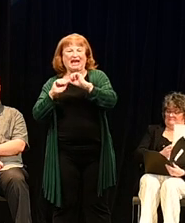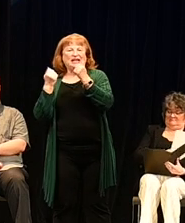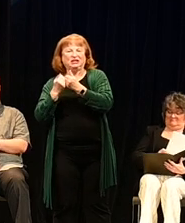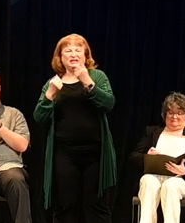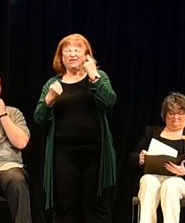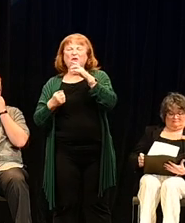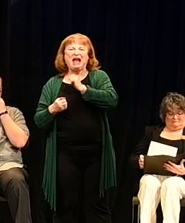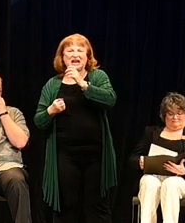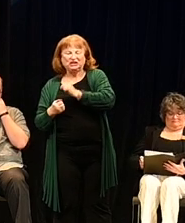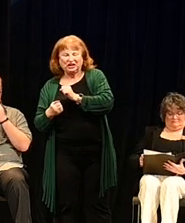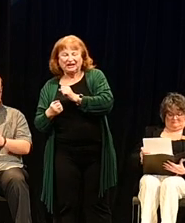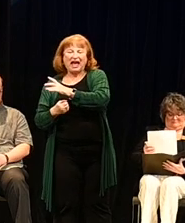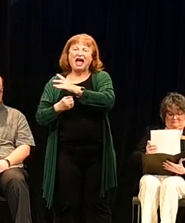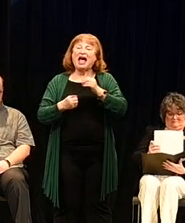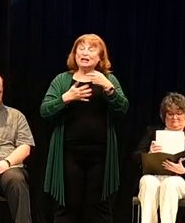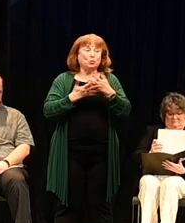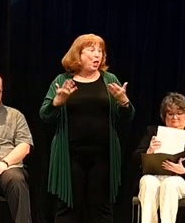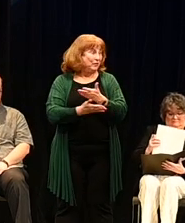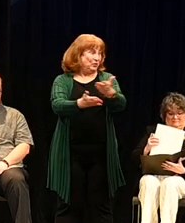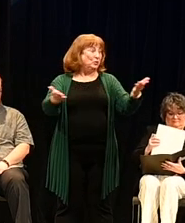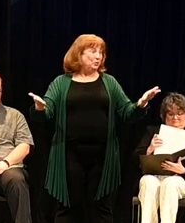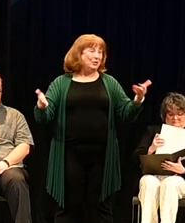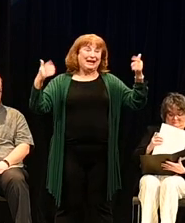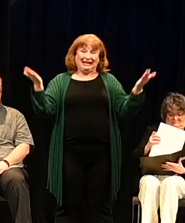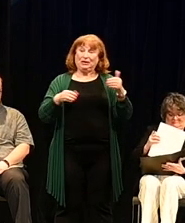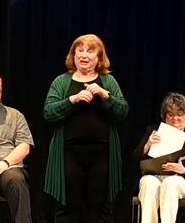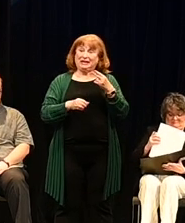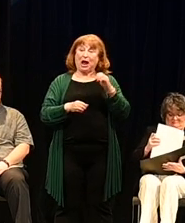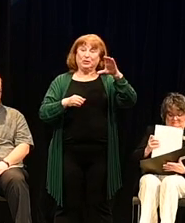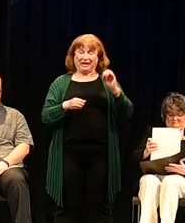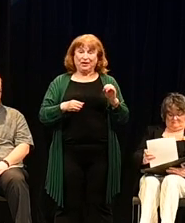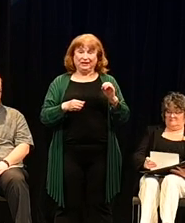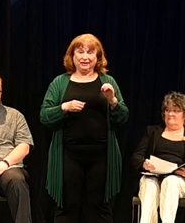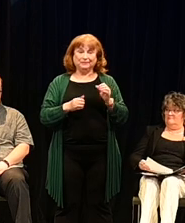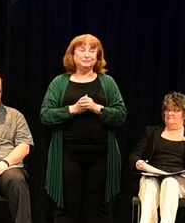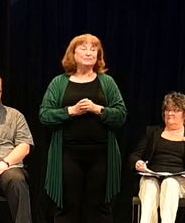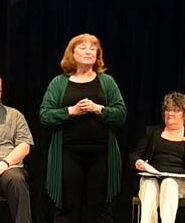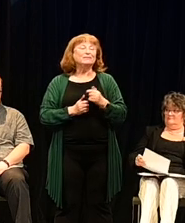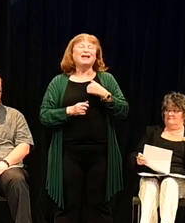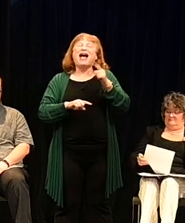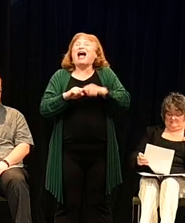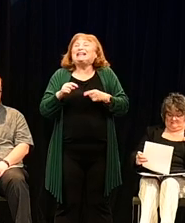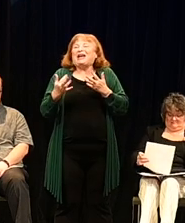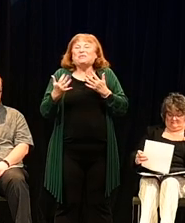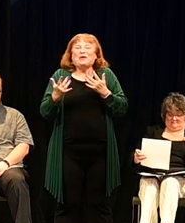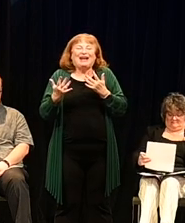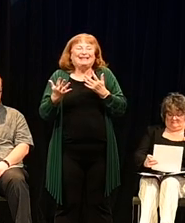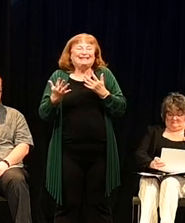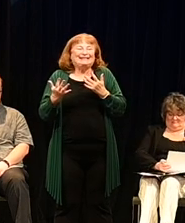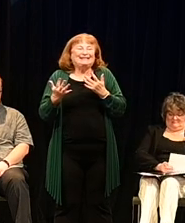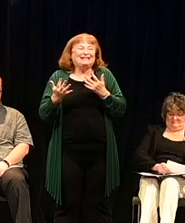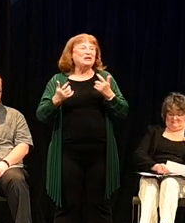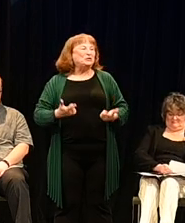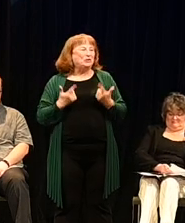on aging and to all of you here in Howard County. I can't wait